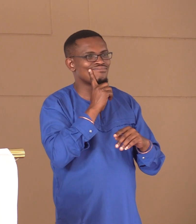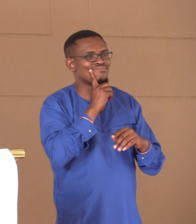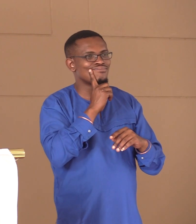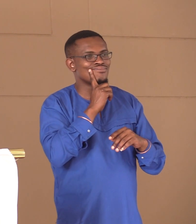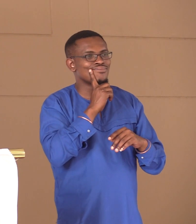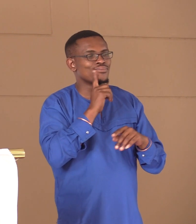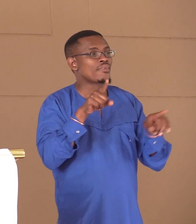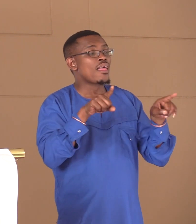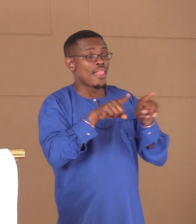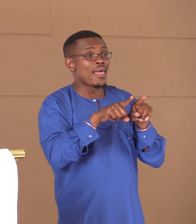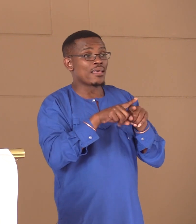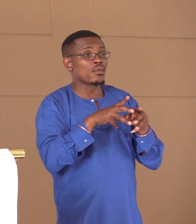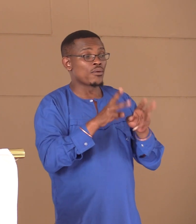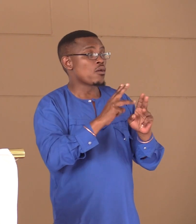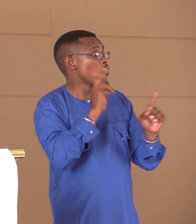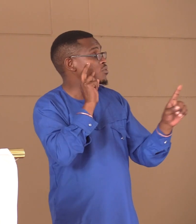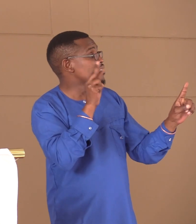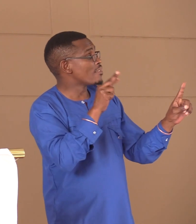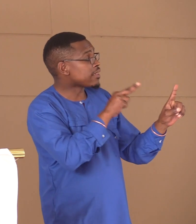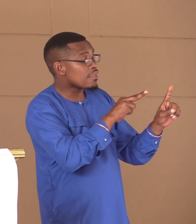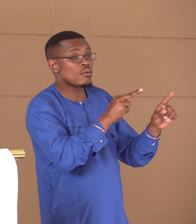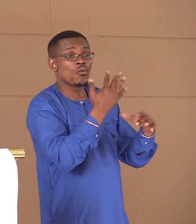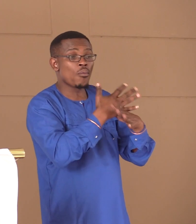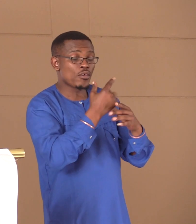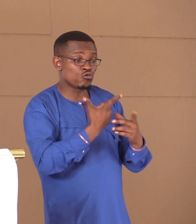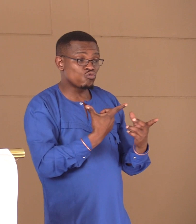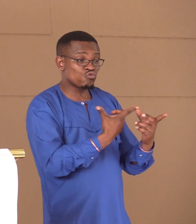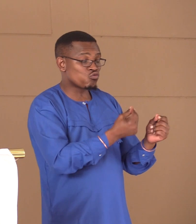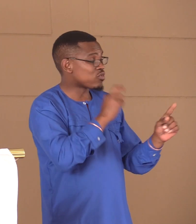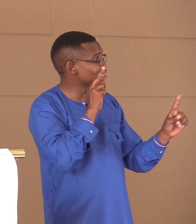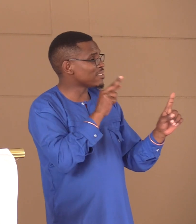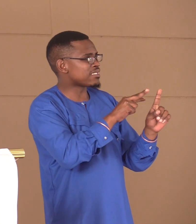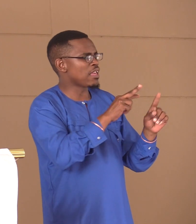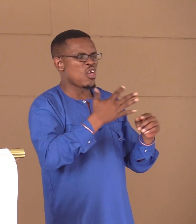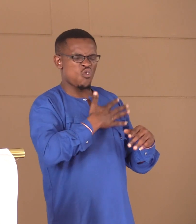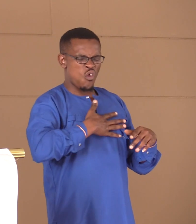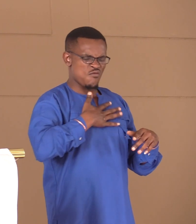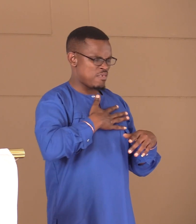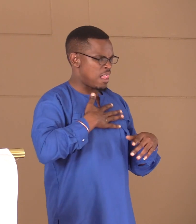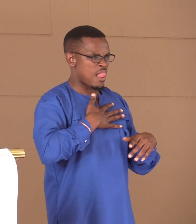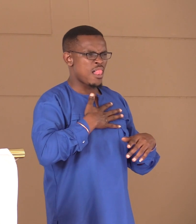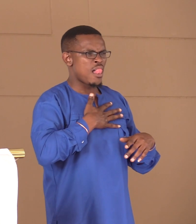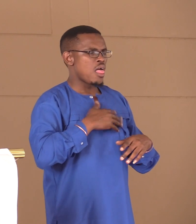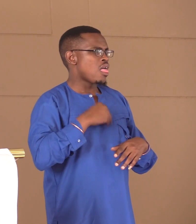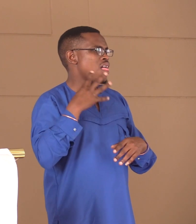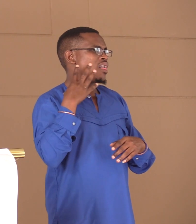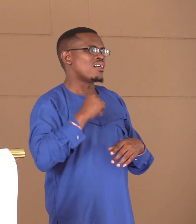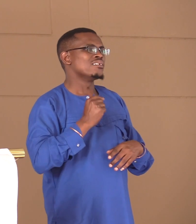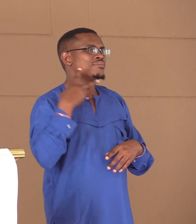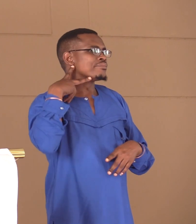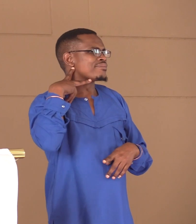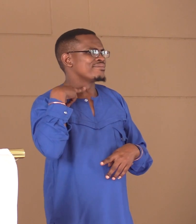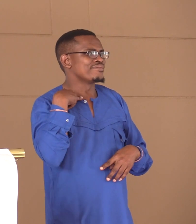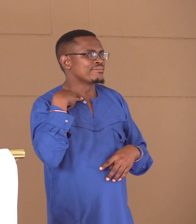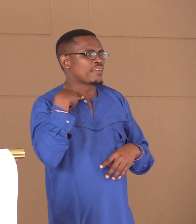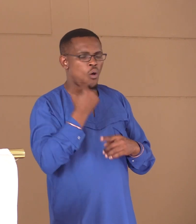La bona mo le fetileng mo teng go a bonagala. Ke rata gore le seke la inyatsa. Kore ka tsatsi le leng